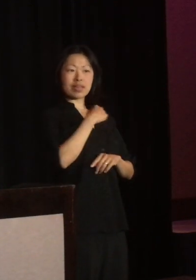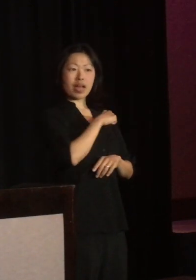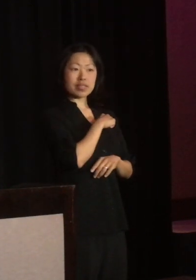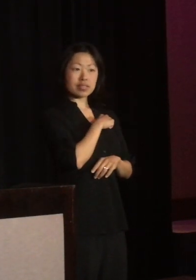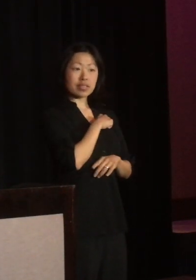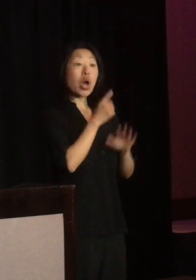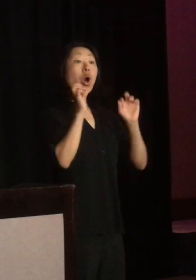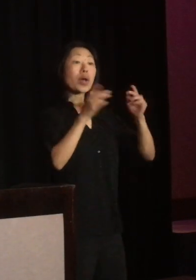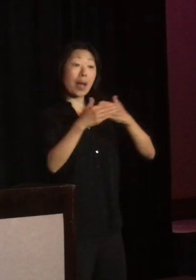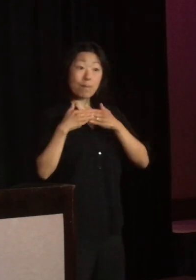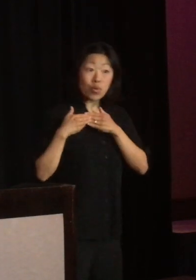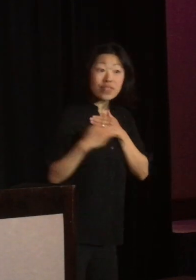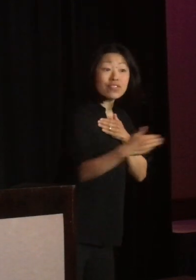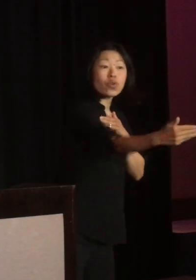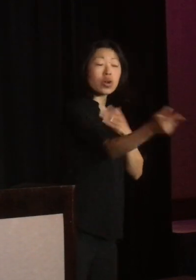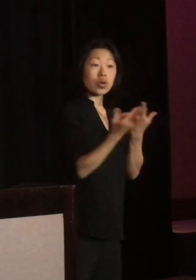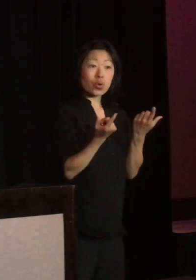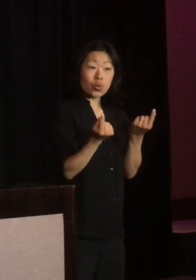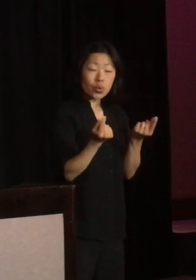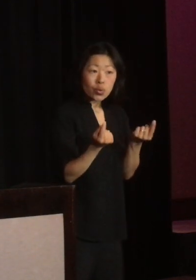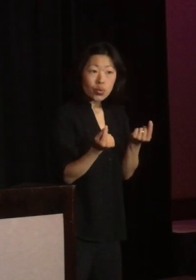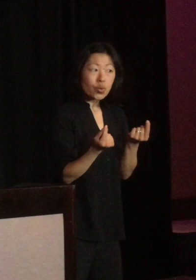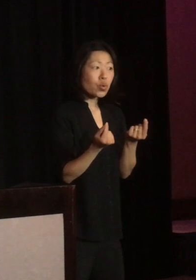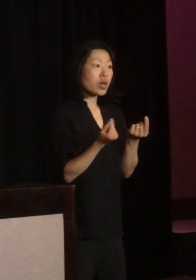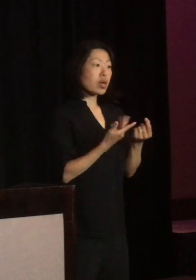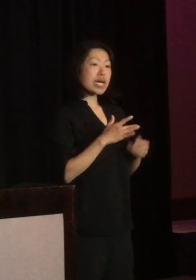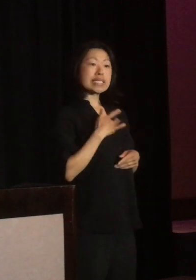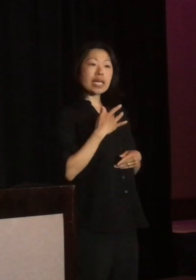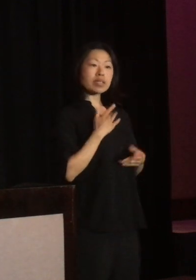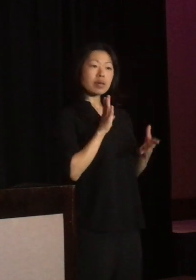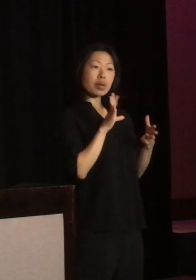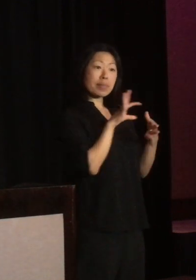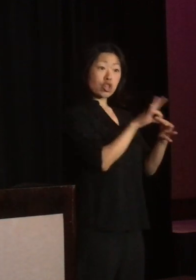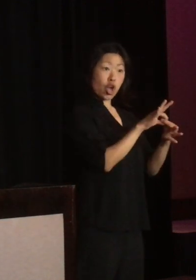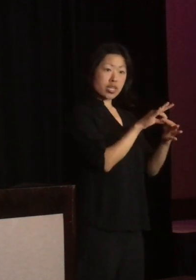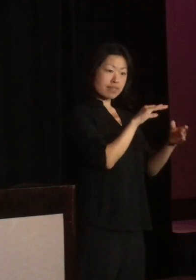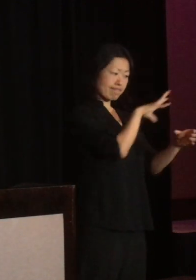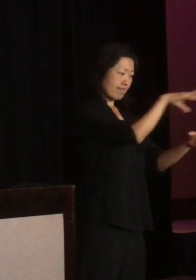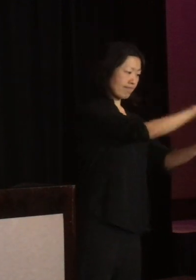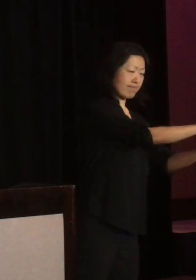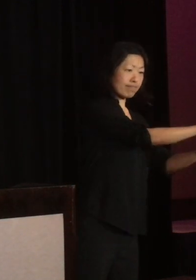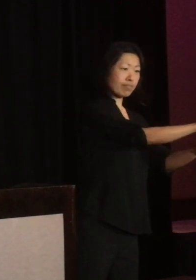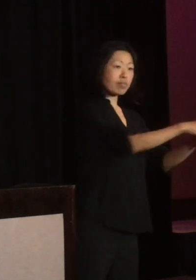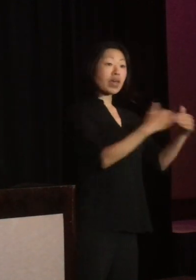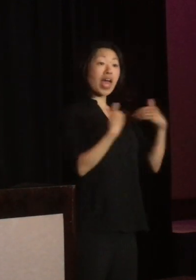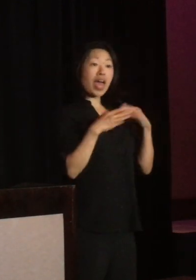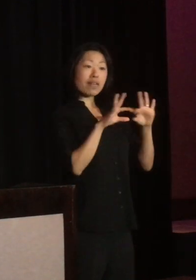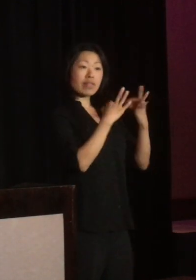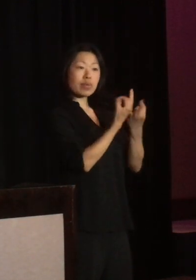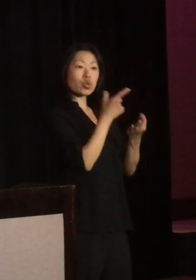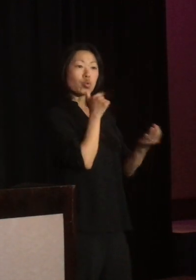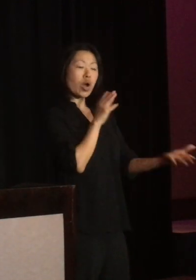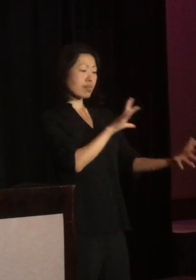Connecting it with sense of belonging and having families that are connected to us.